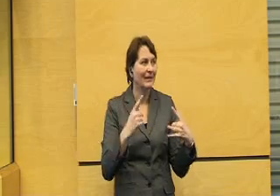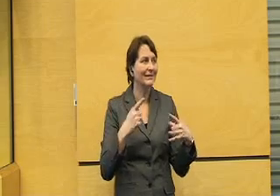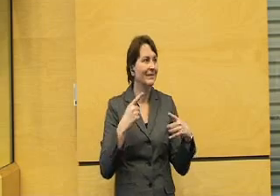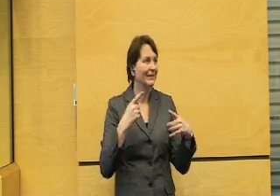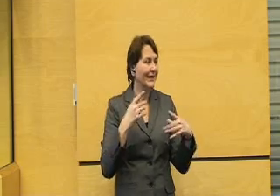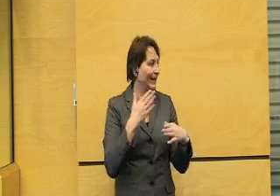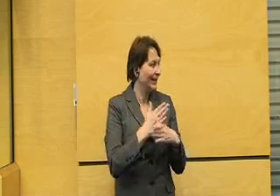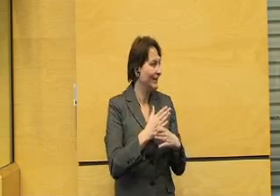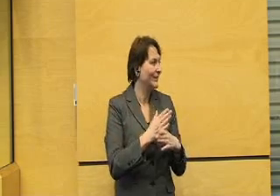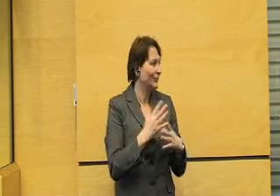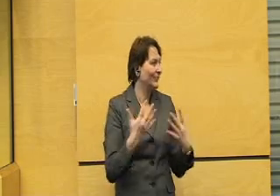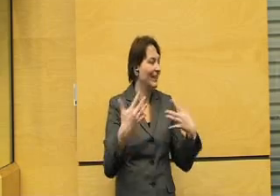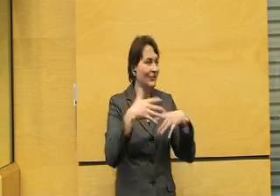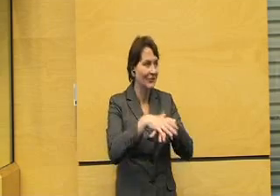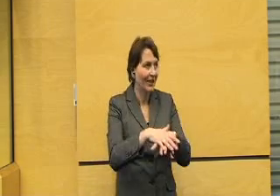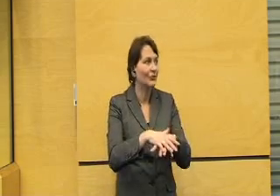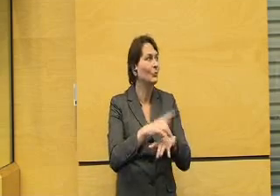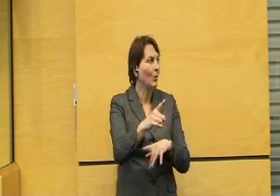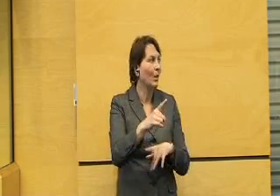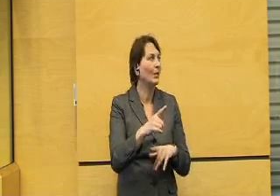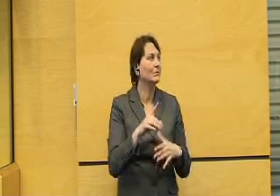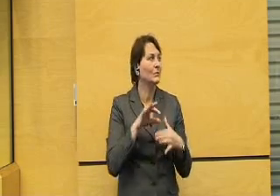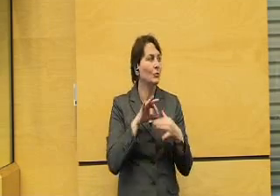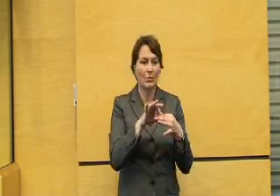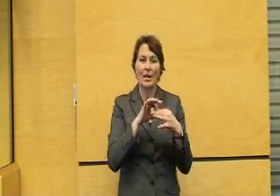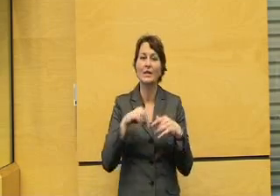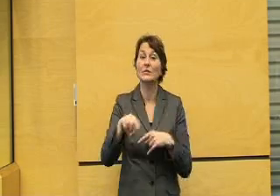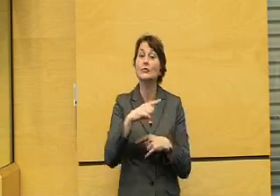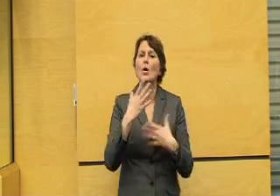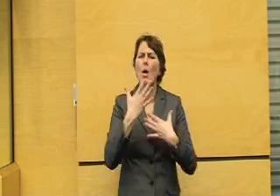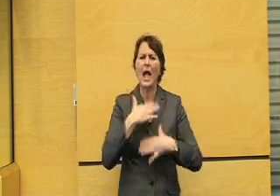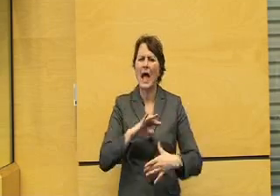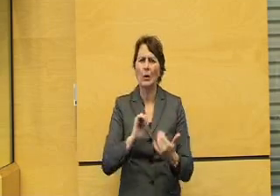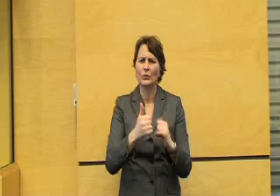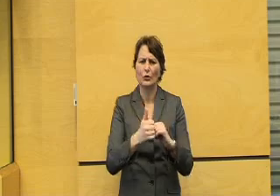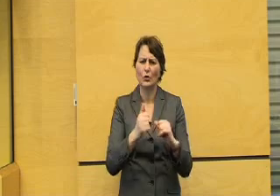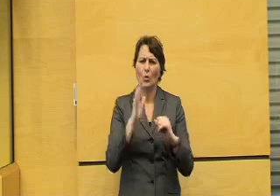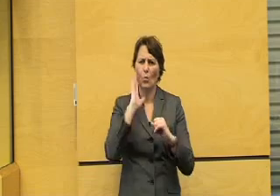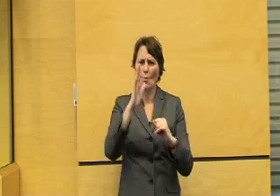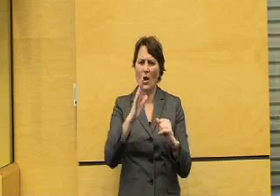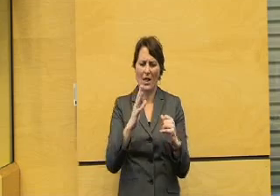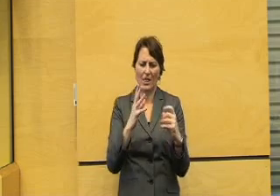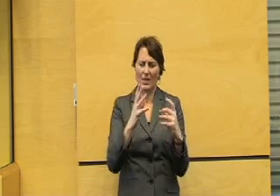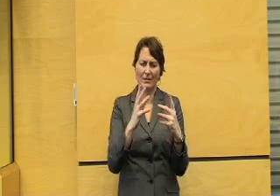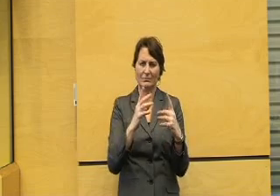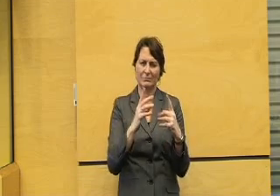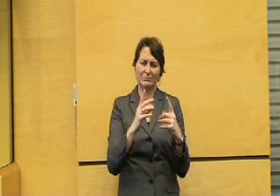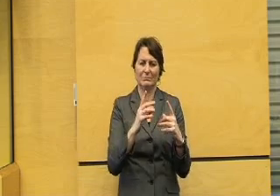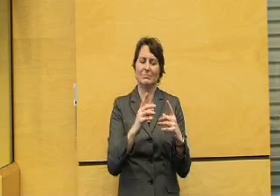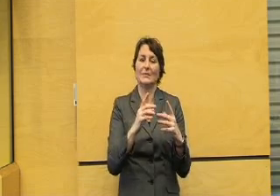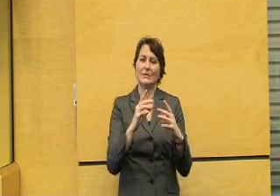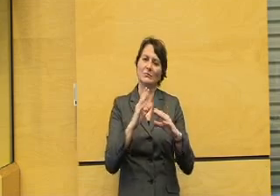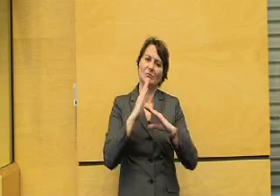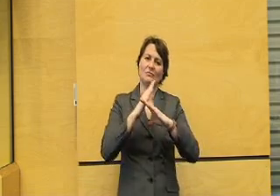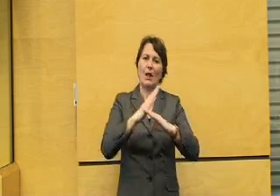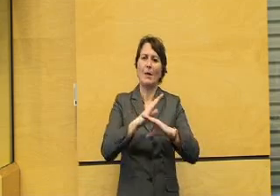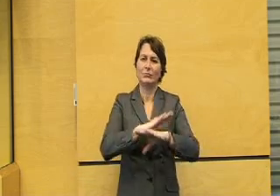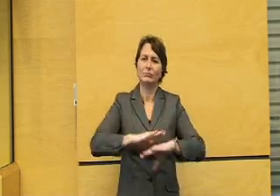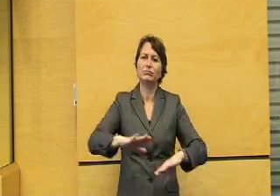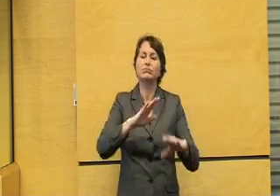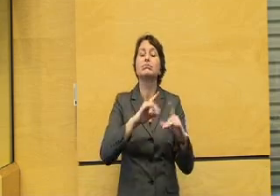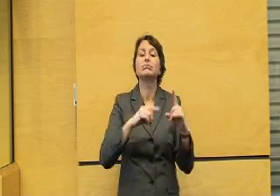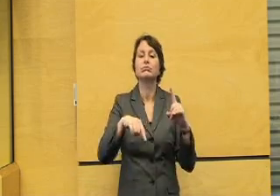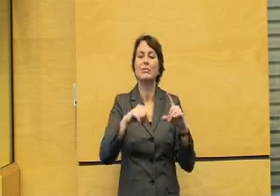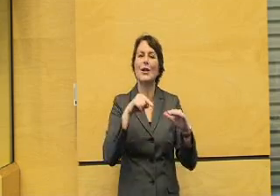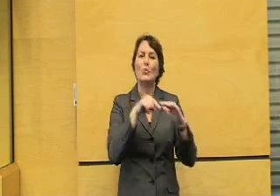know specifically what measures you're taking to combat intersectional discrimination in refugee camps